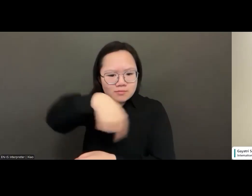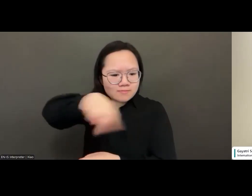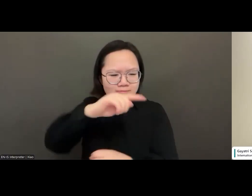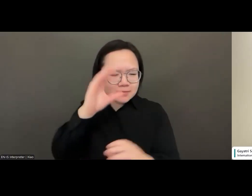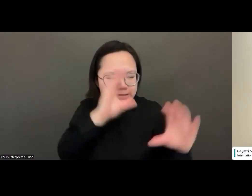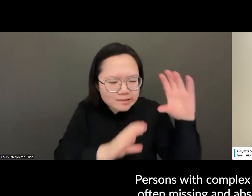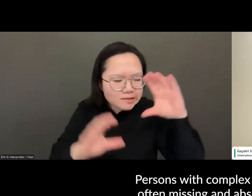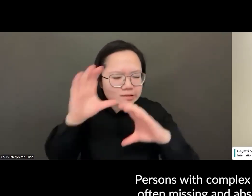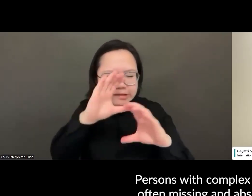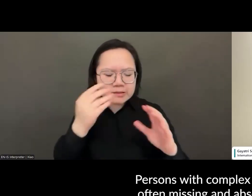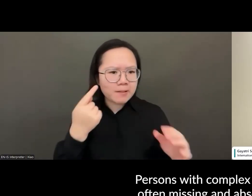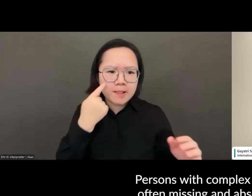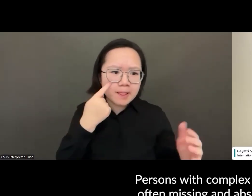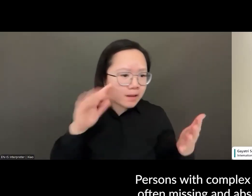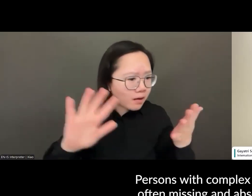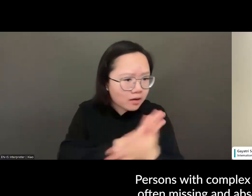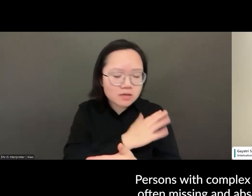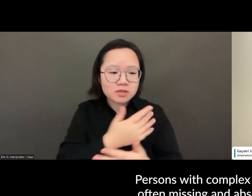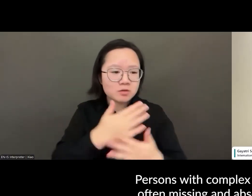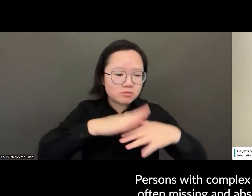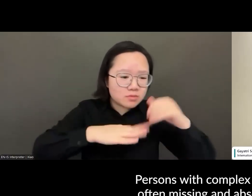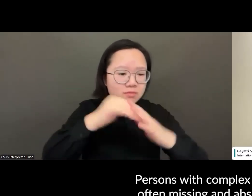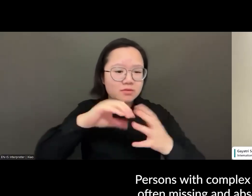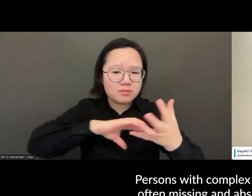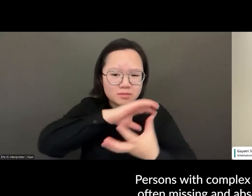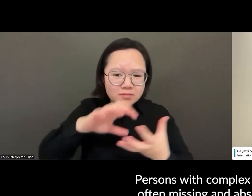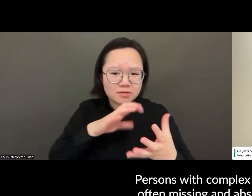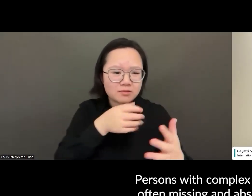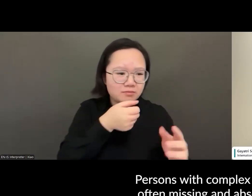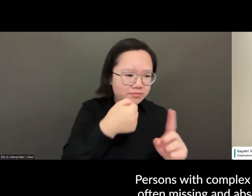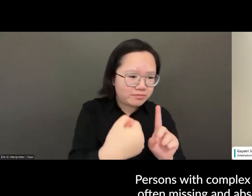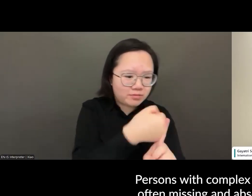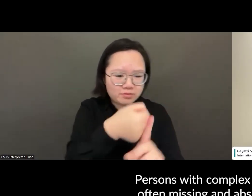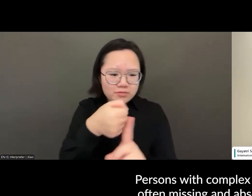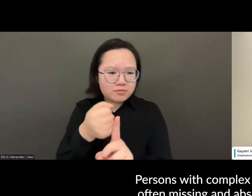find. Persons with complex disabilities are often missing and